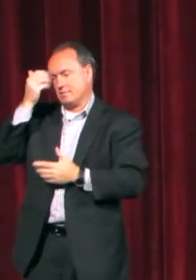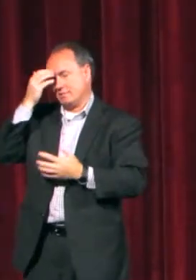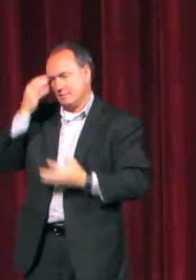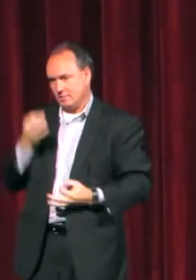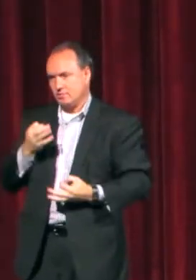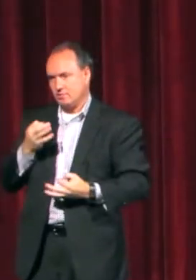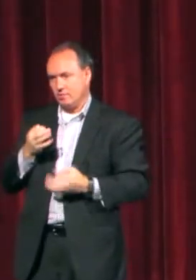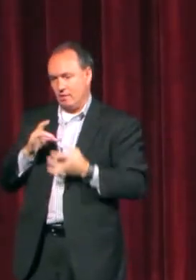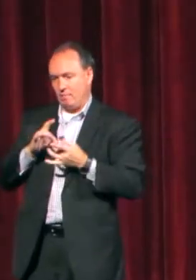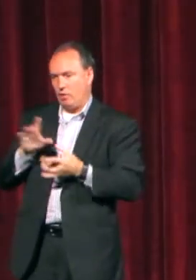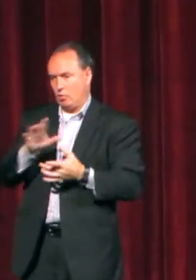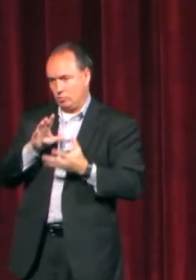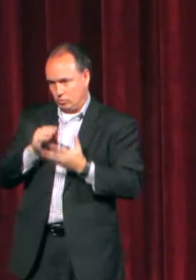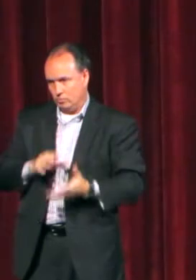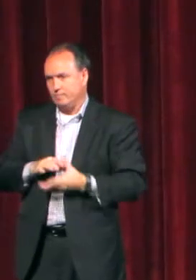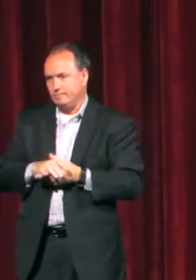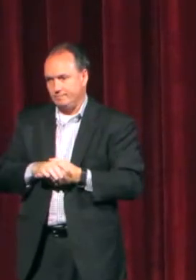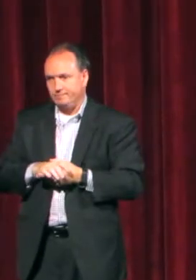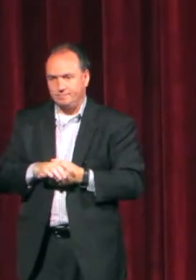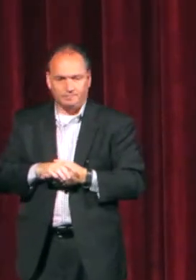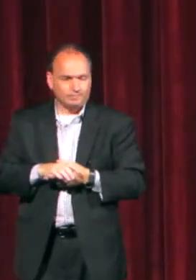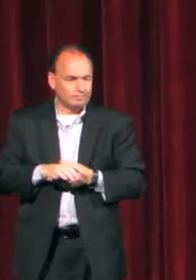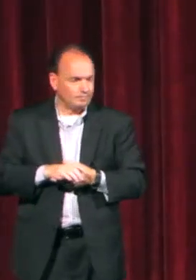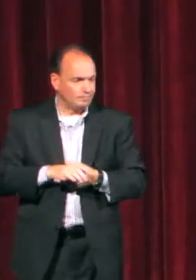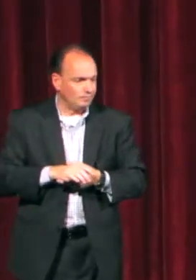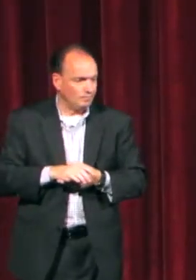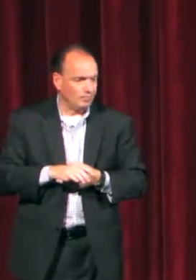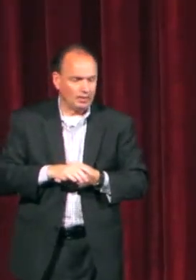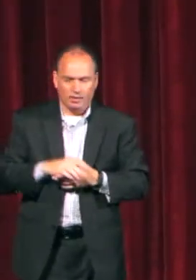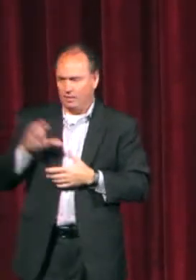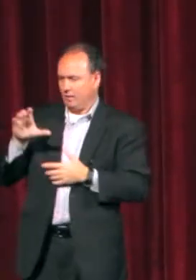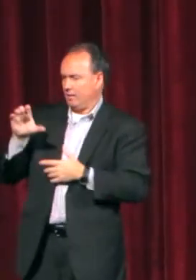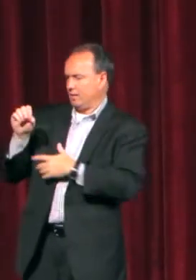decision in that critical incident.